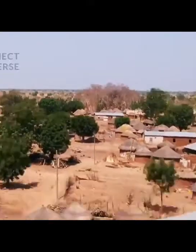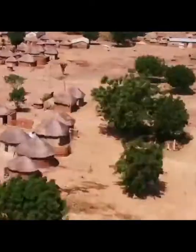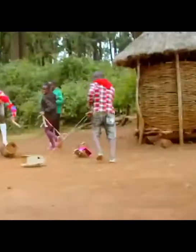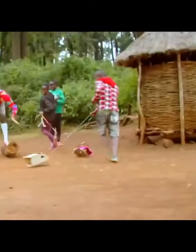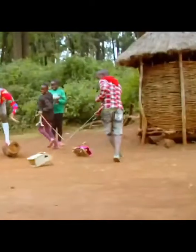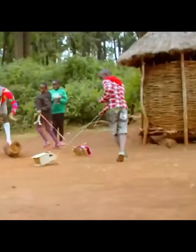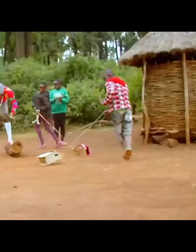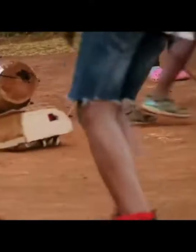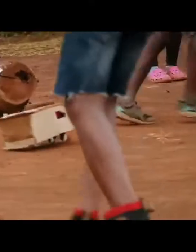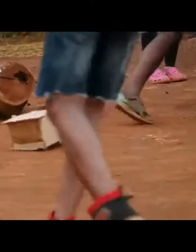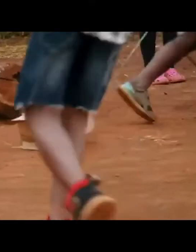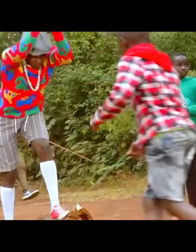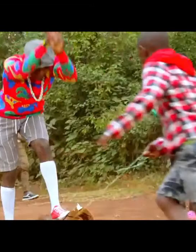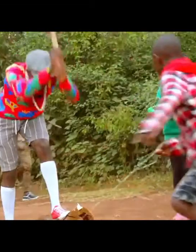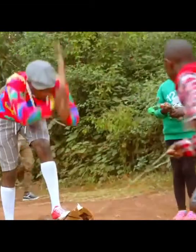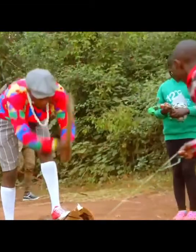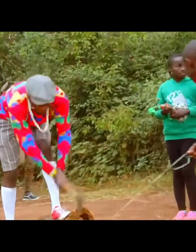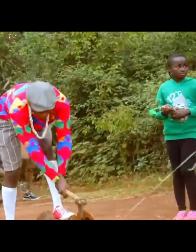Hiya.